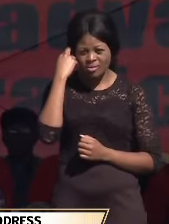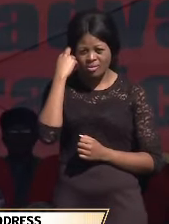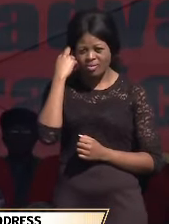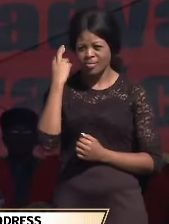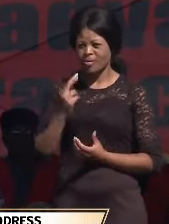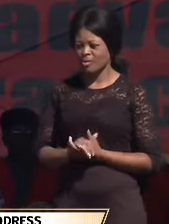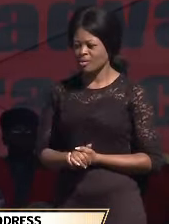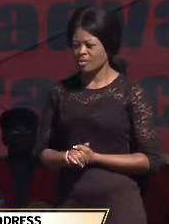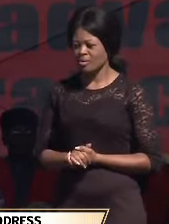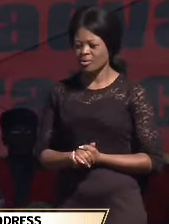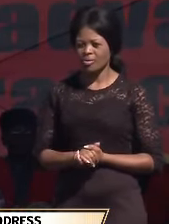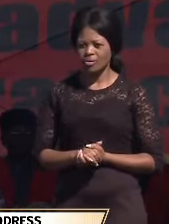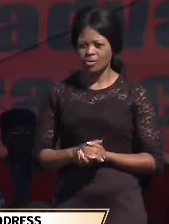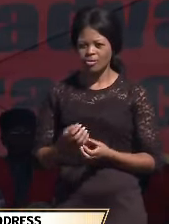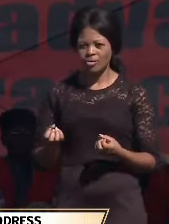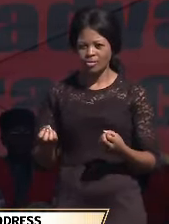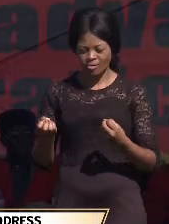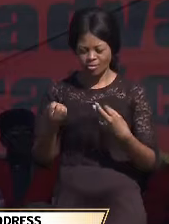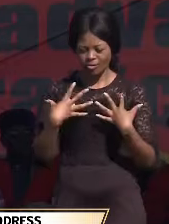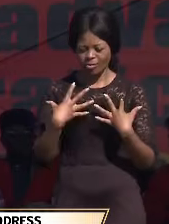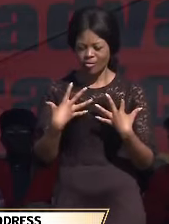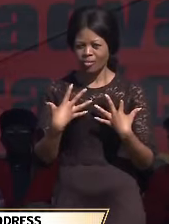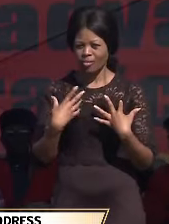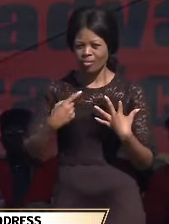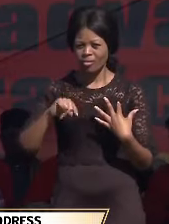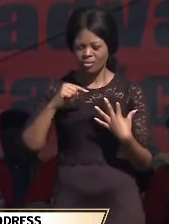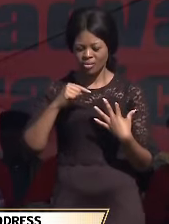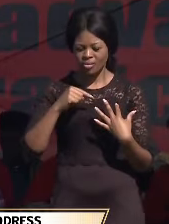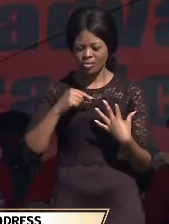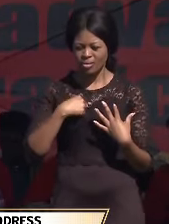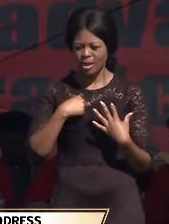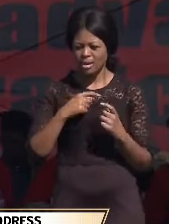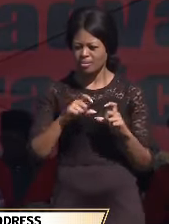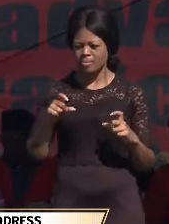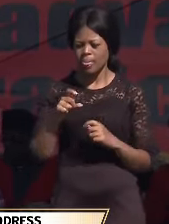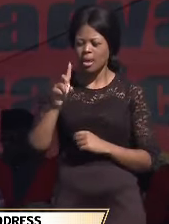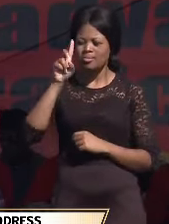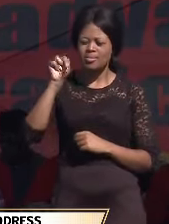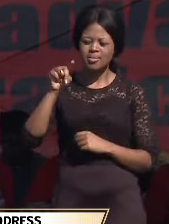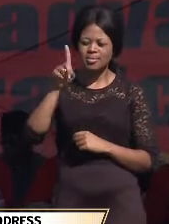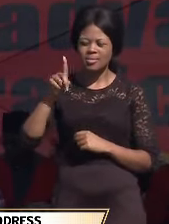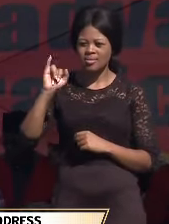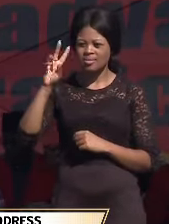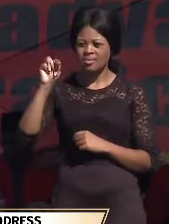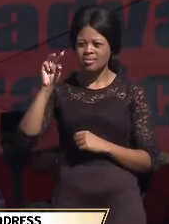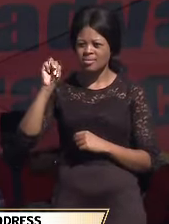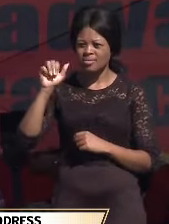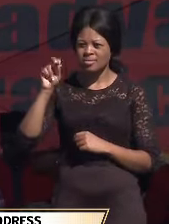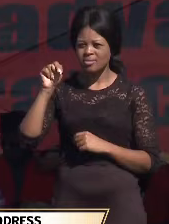wamabomvu asinike line umdenge ntonga comrade plate